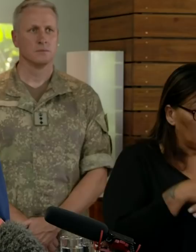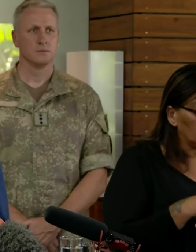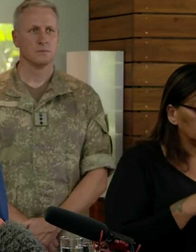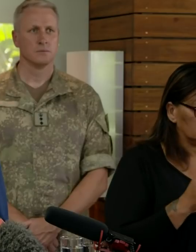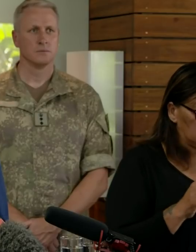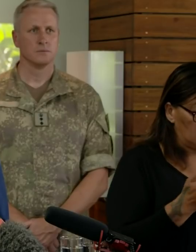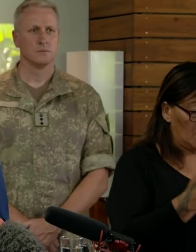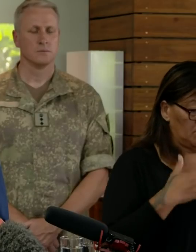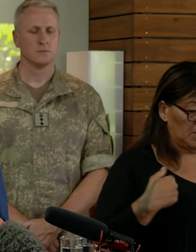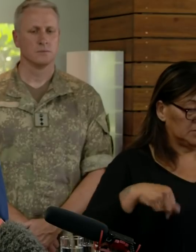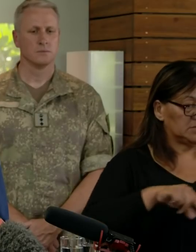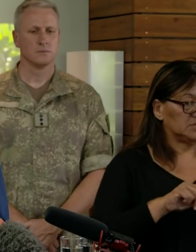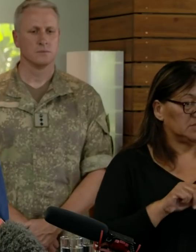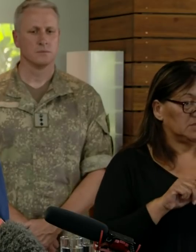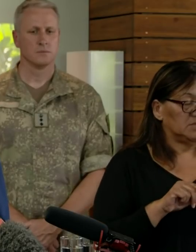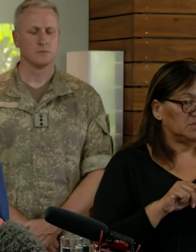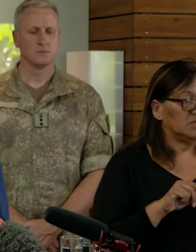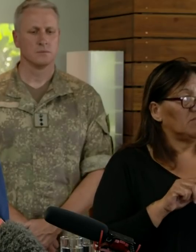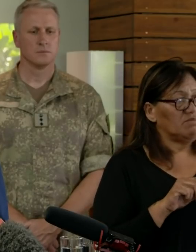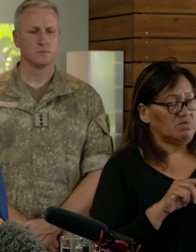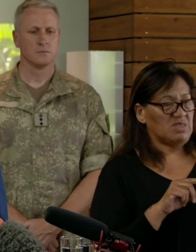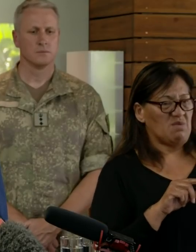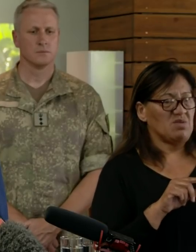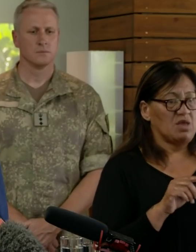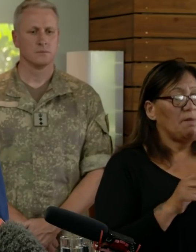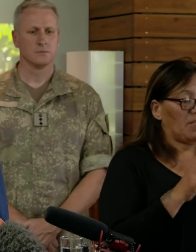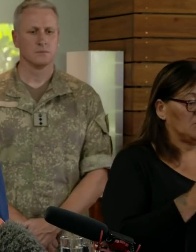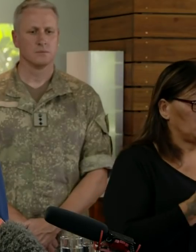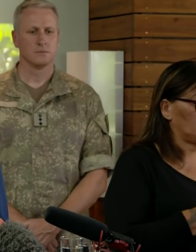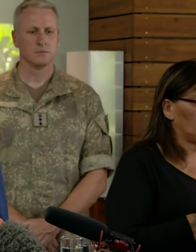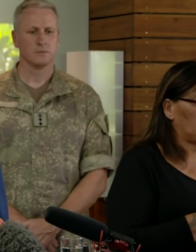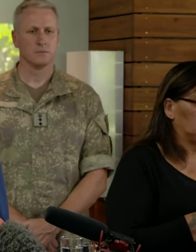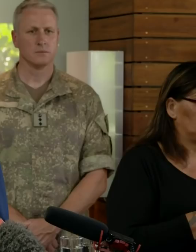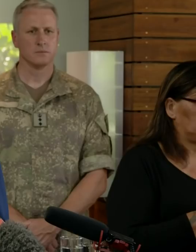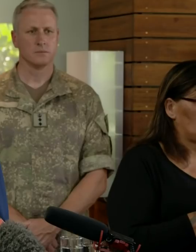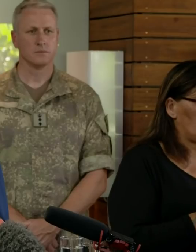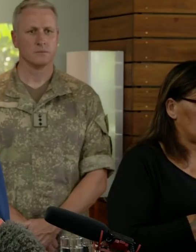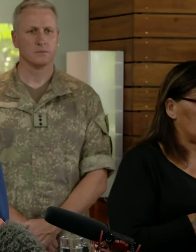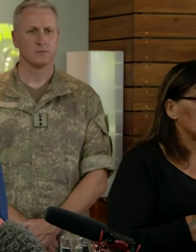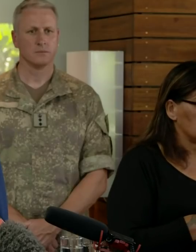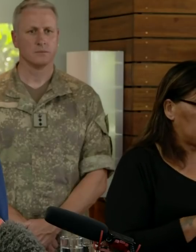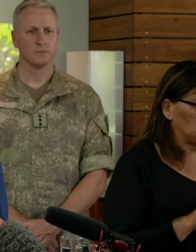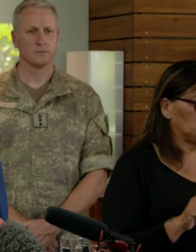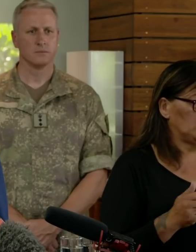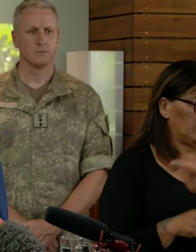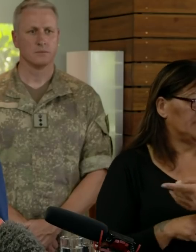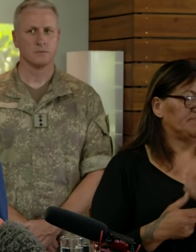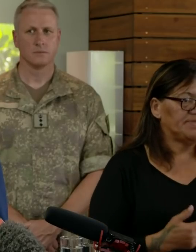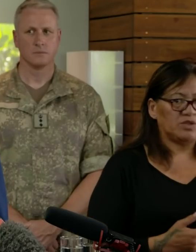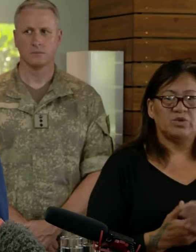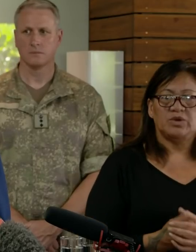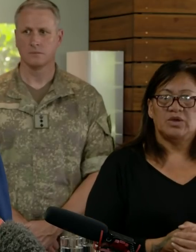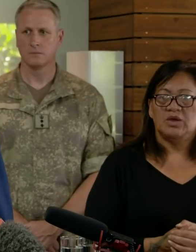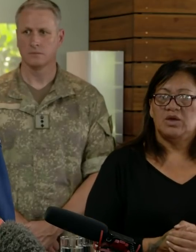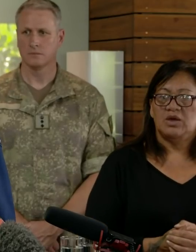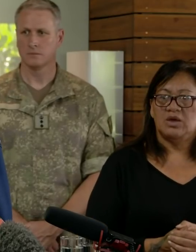or forensic people with the sign-off from the Chief Coroner or the Coroner to do so.